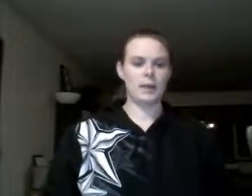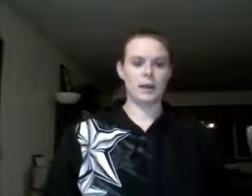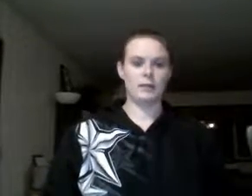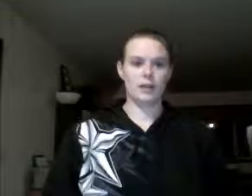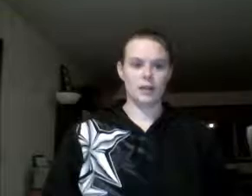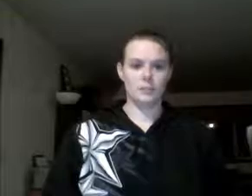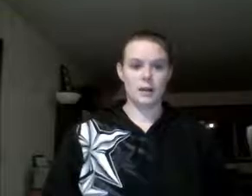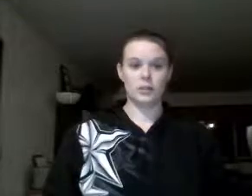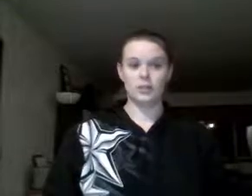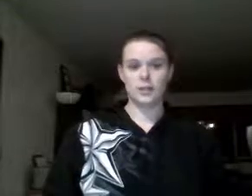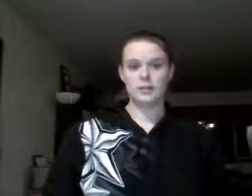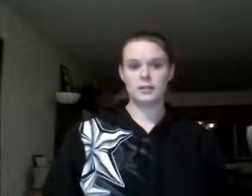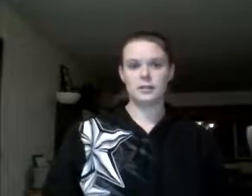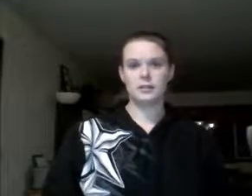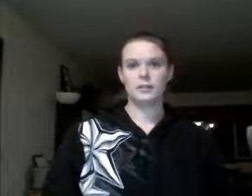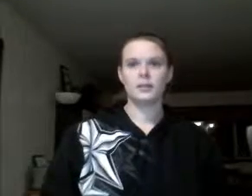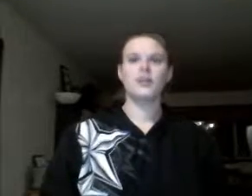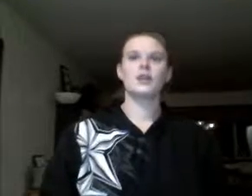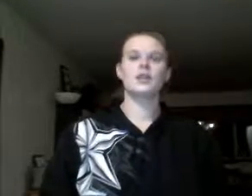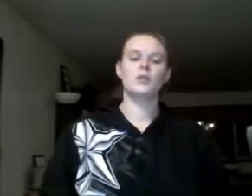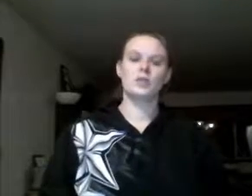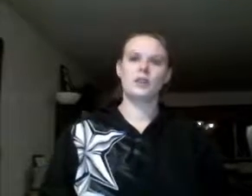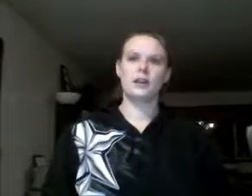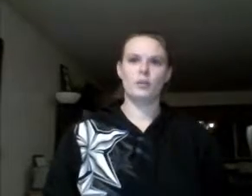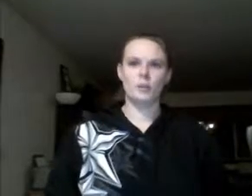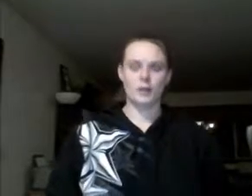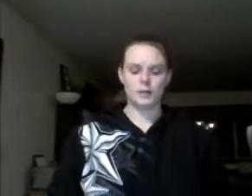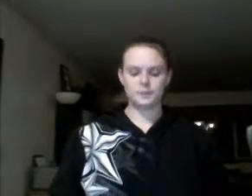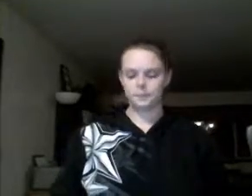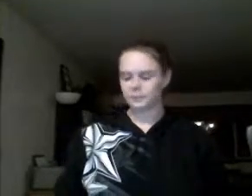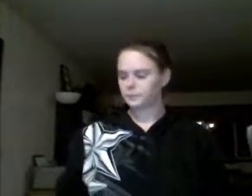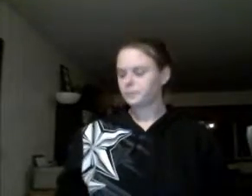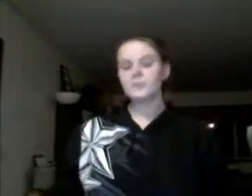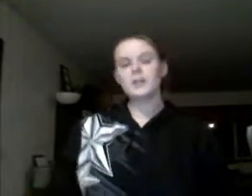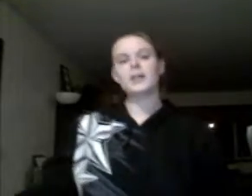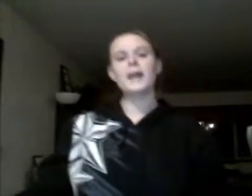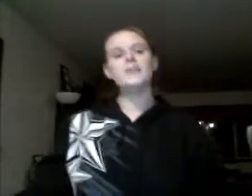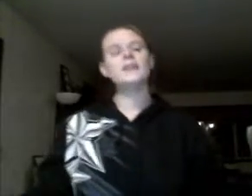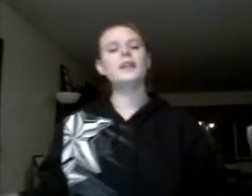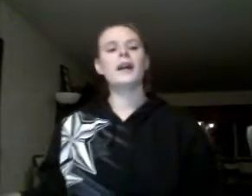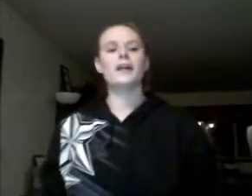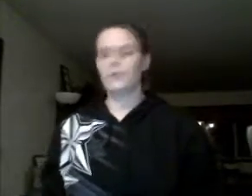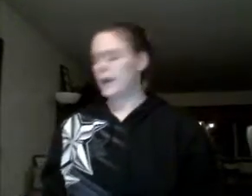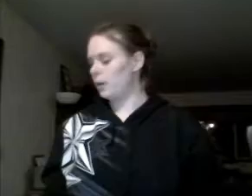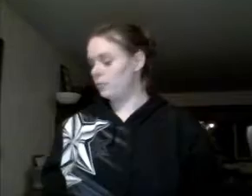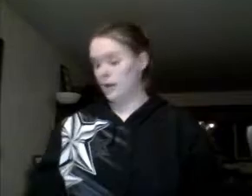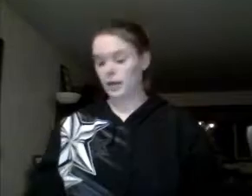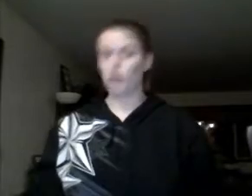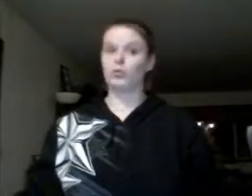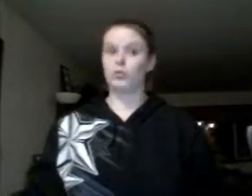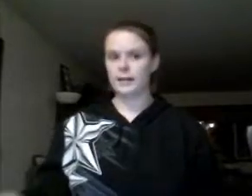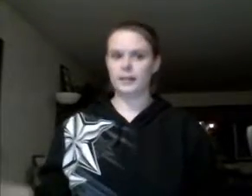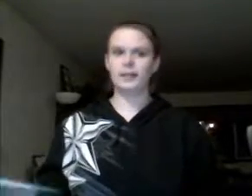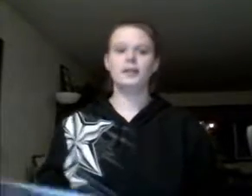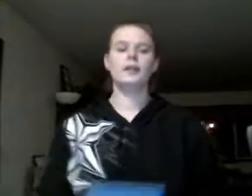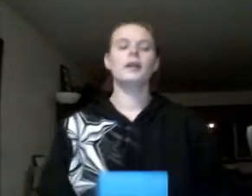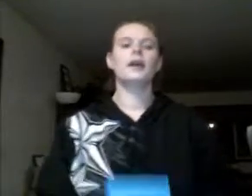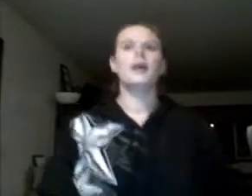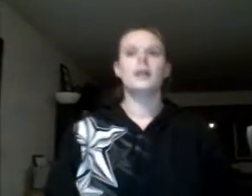every item on your list, you can start a notebook. The last thing that I have found to help me greatly is by